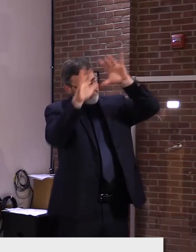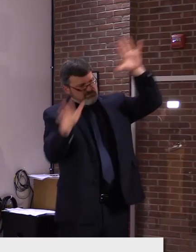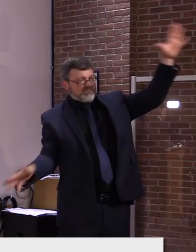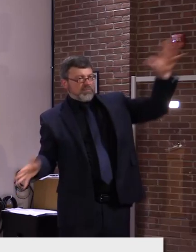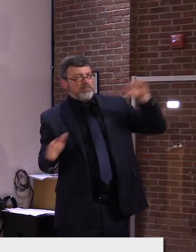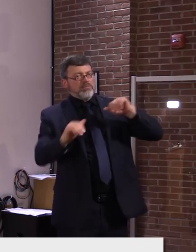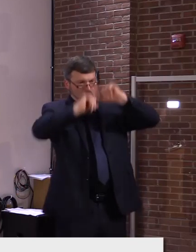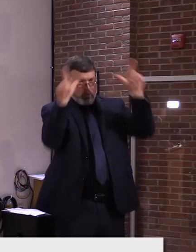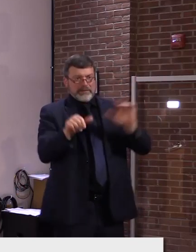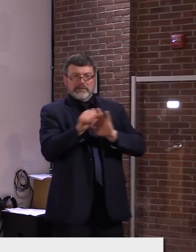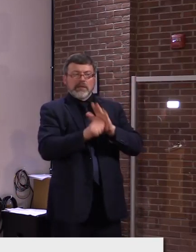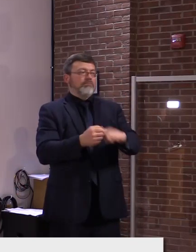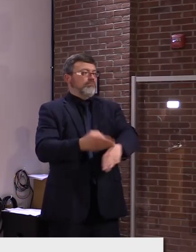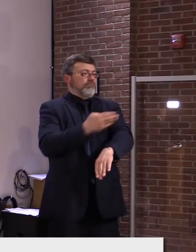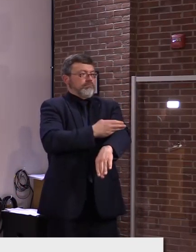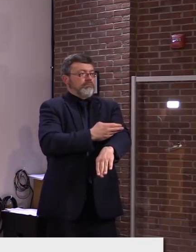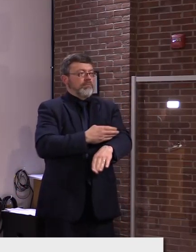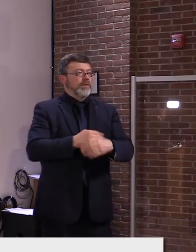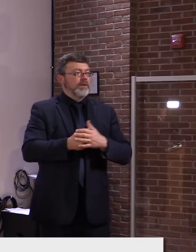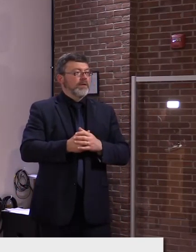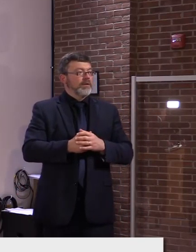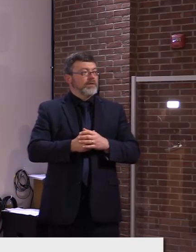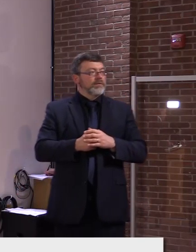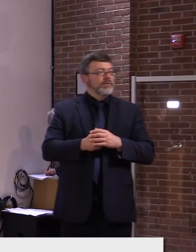Andrew McGregor, Caledonian Record.